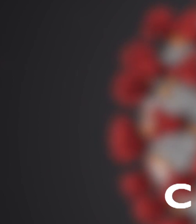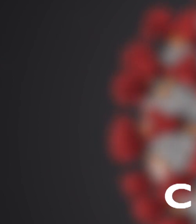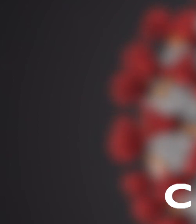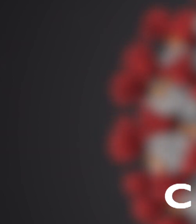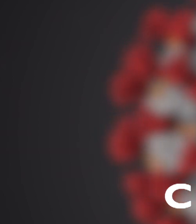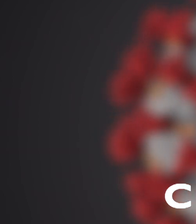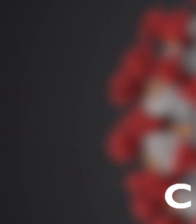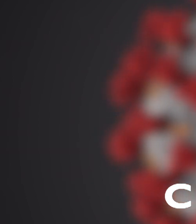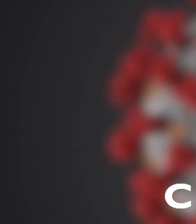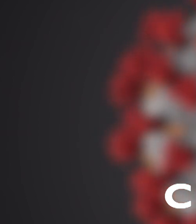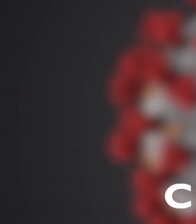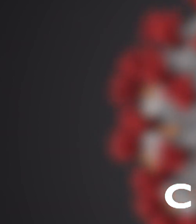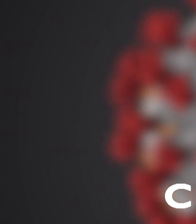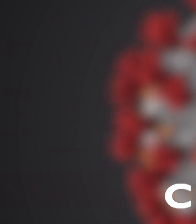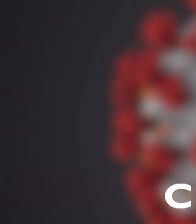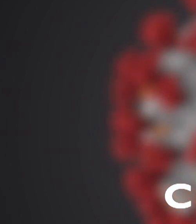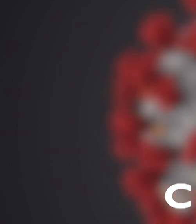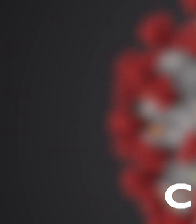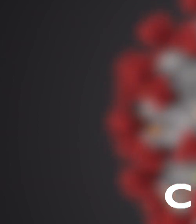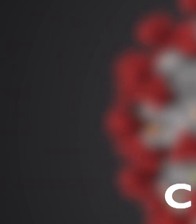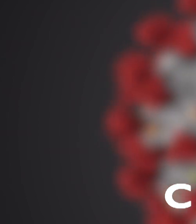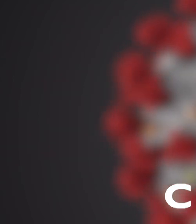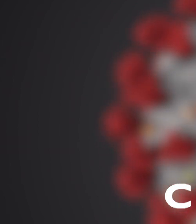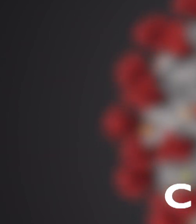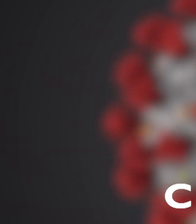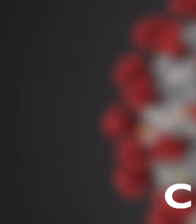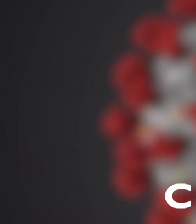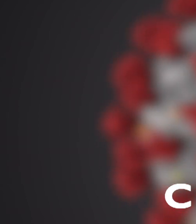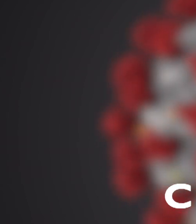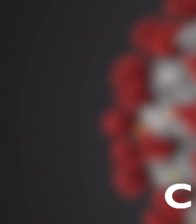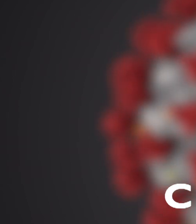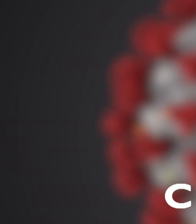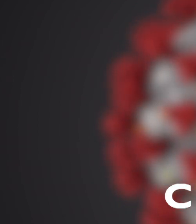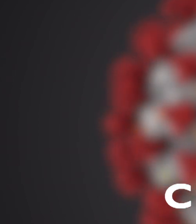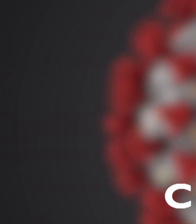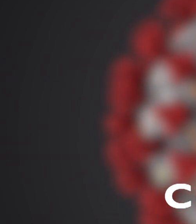latest information regarding the COVID-19